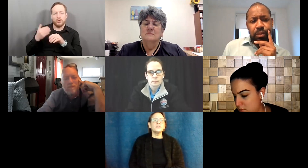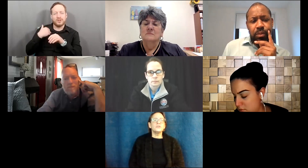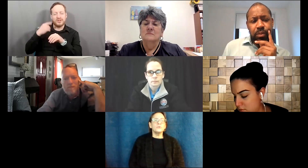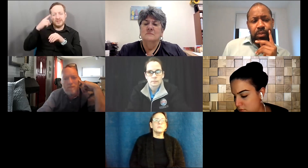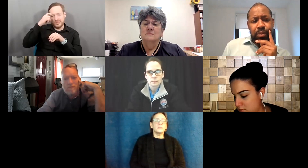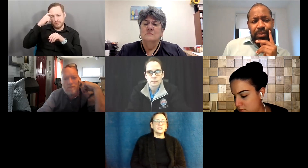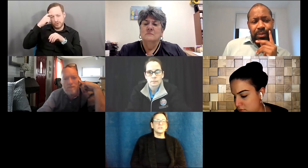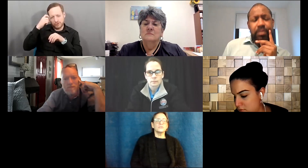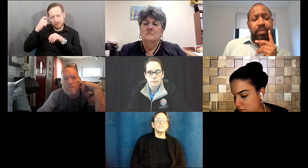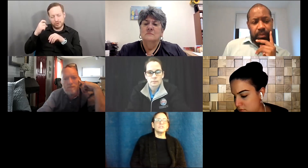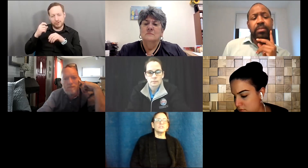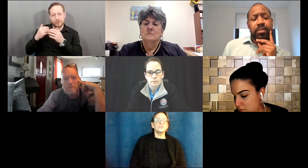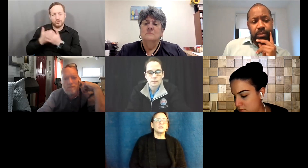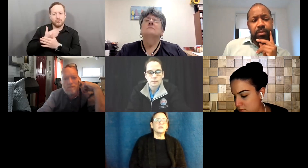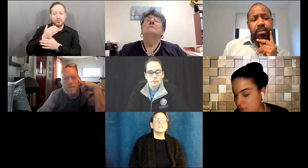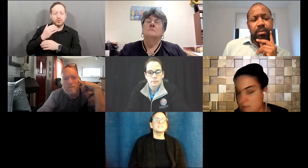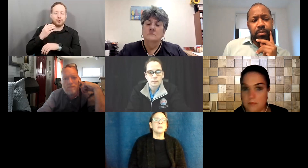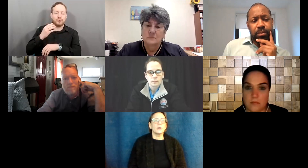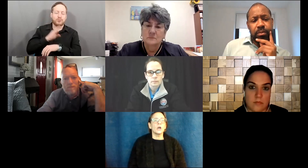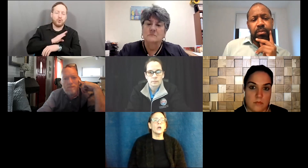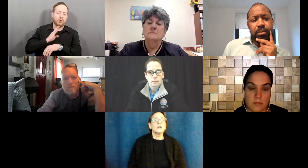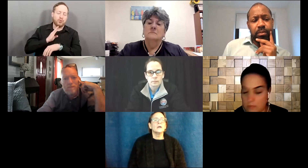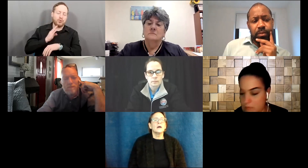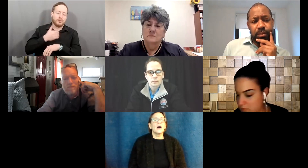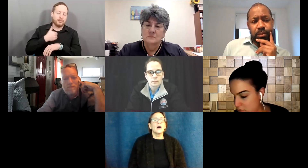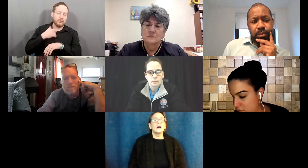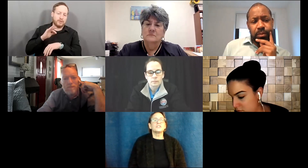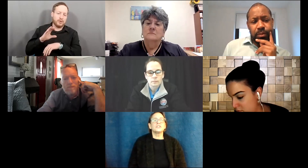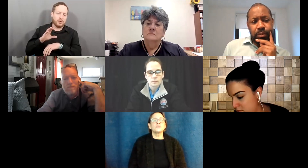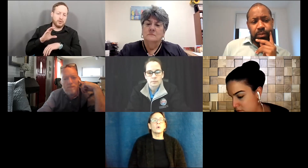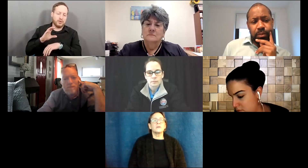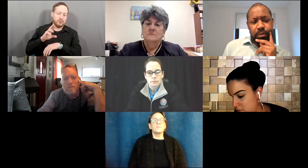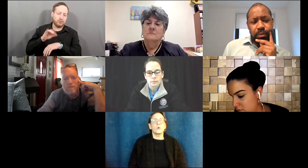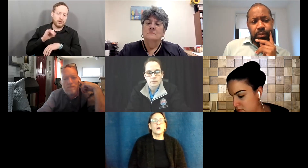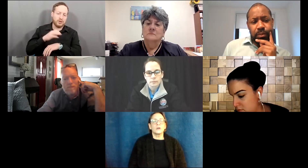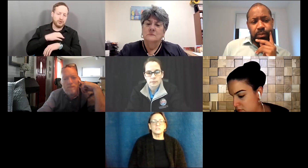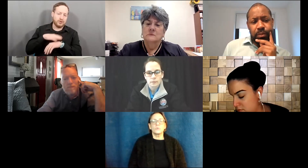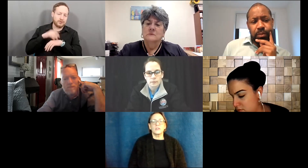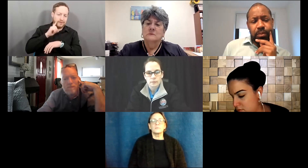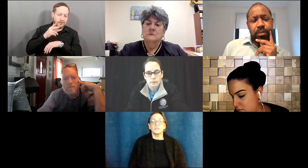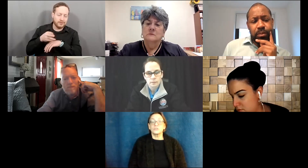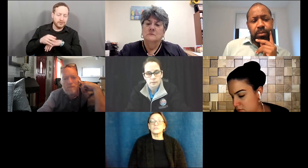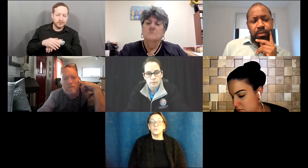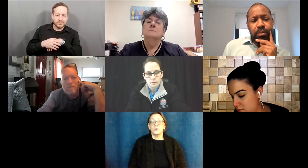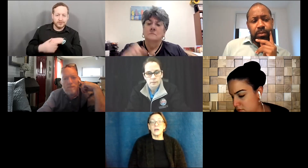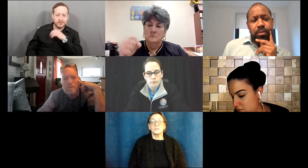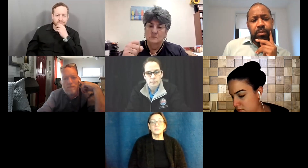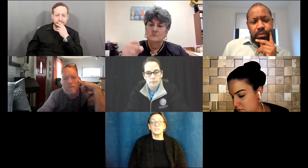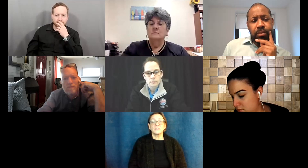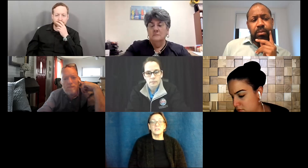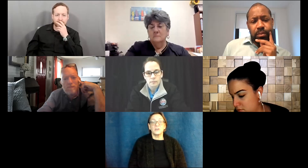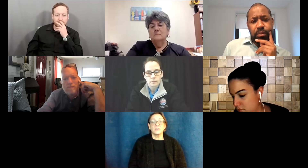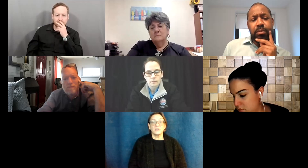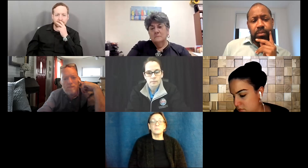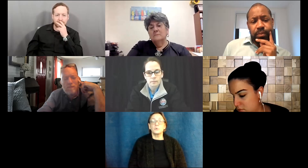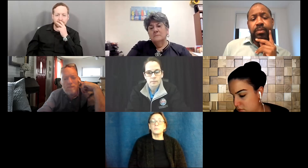One of the new commissioners, she just joined during the summer. She joined a board, she's one of the commissioners for the Rhode Island Commission